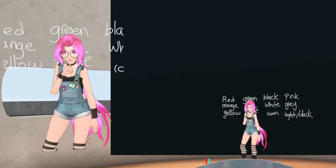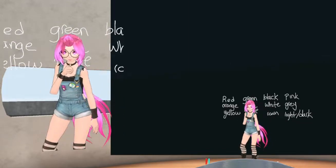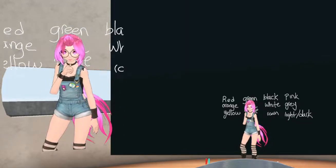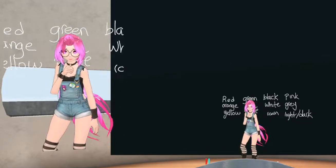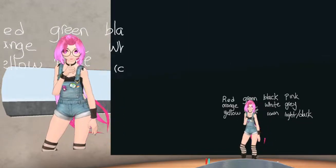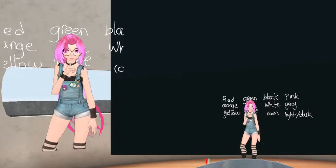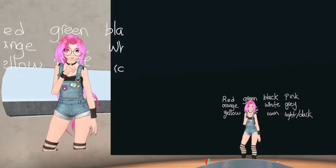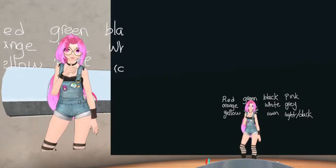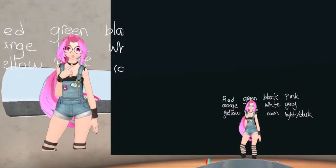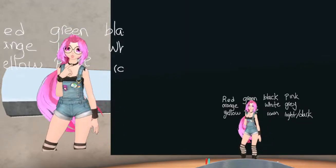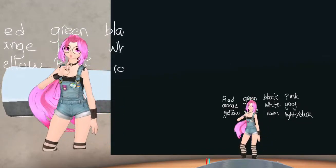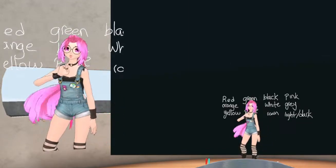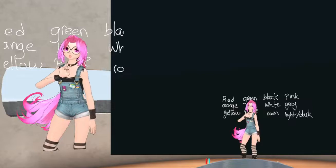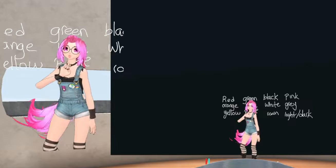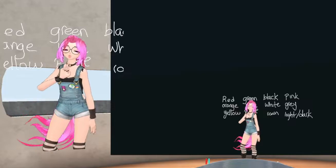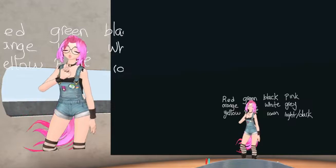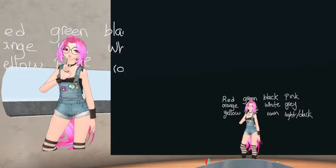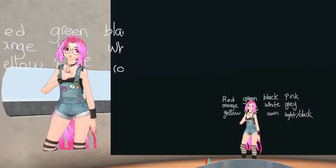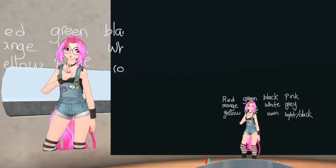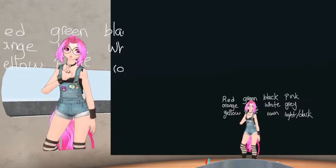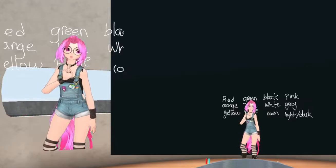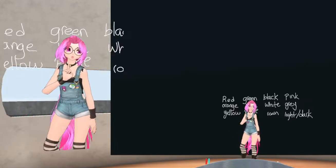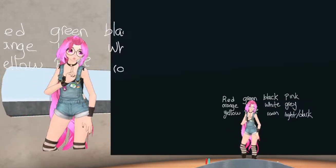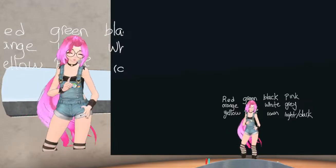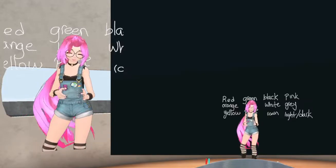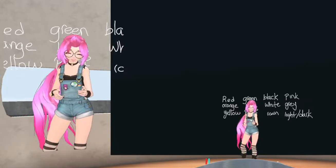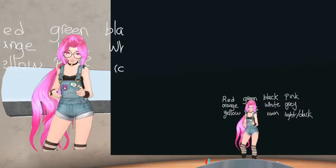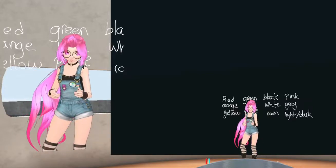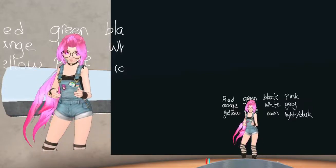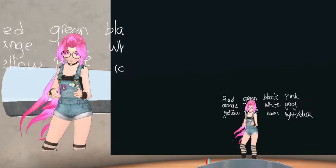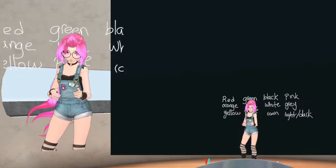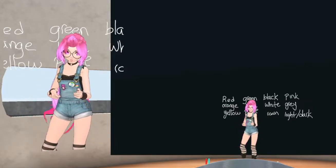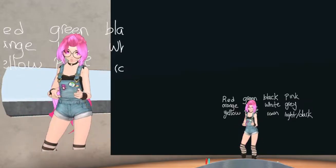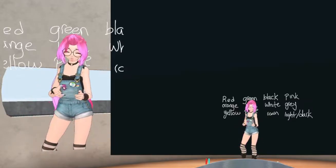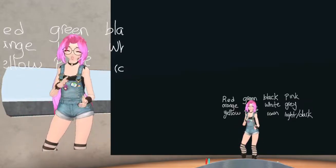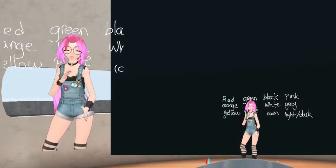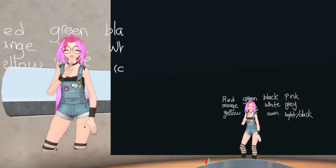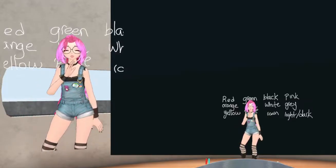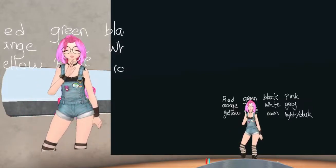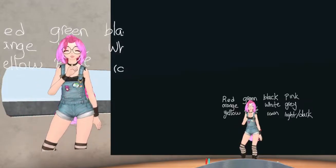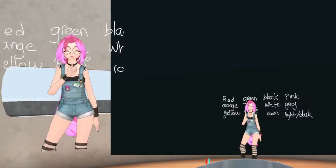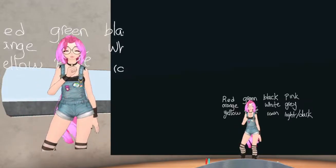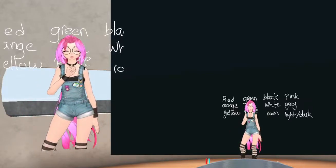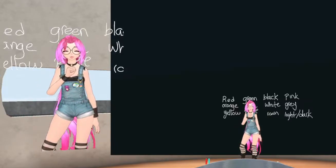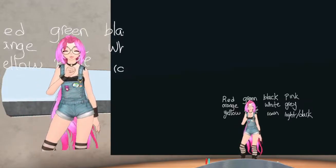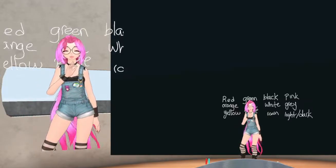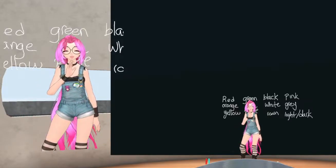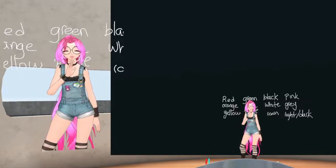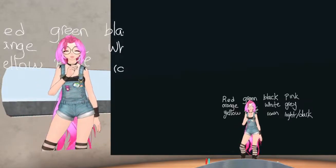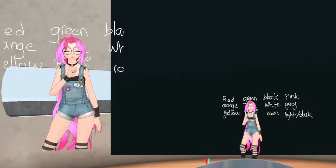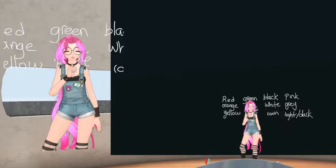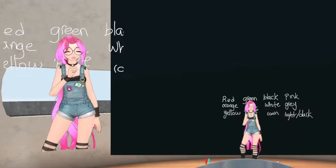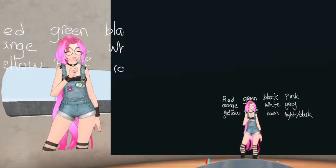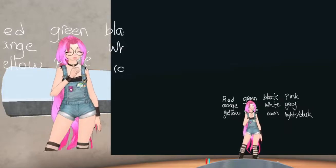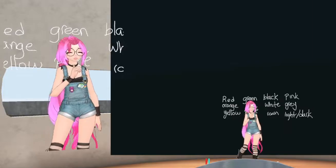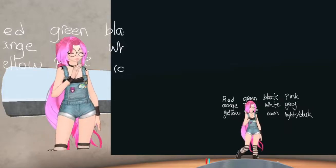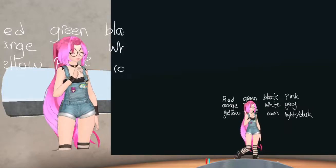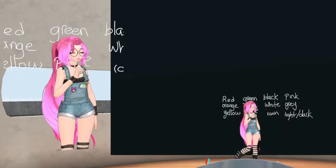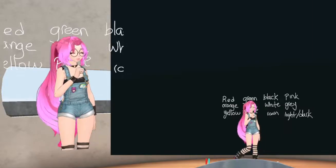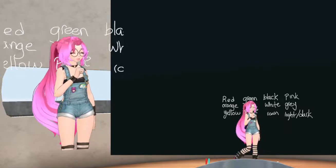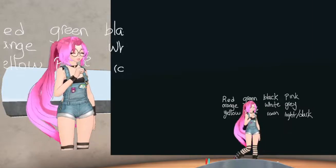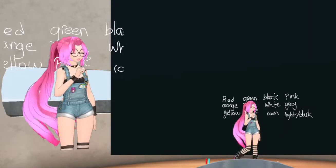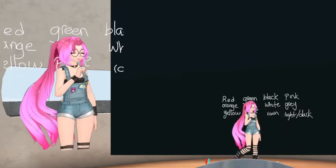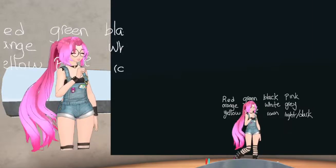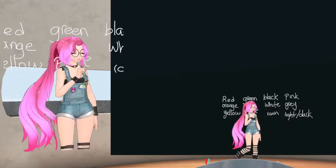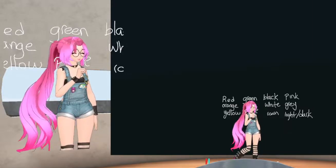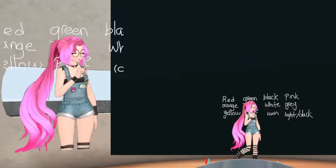There. Right here. Yeah, if you're in real life. And then you're squeezing an orange to squeeze